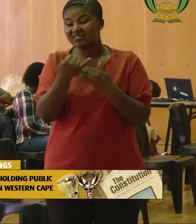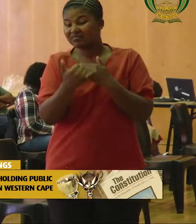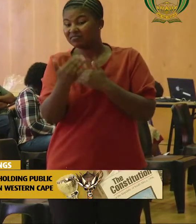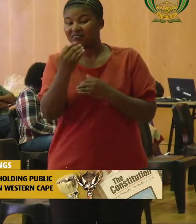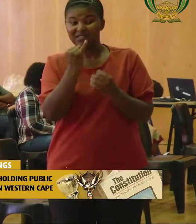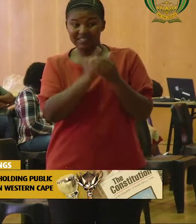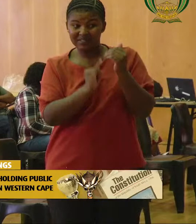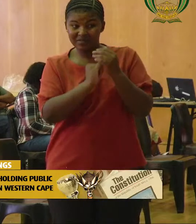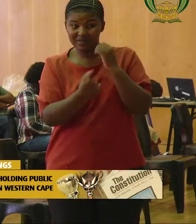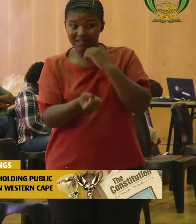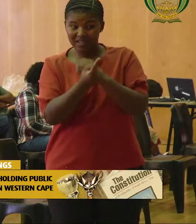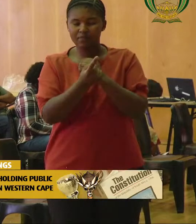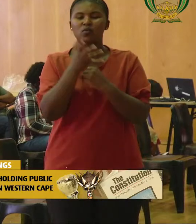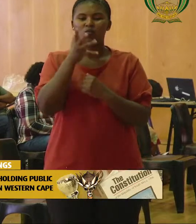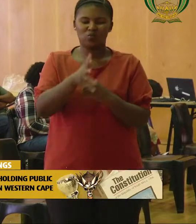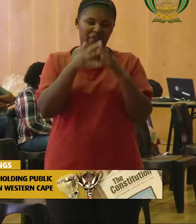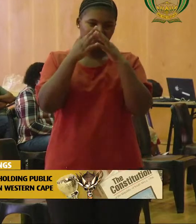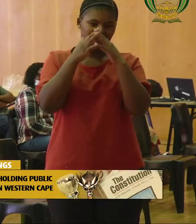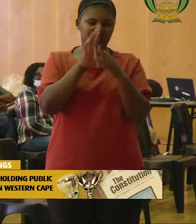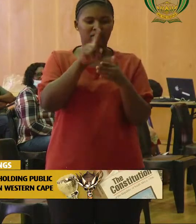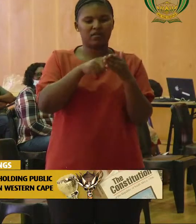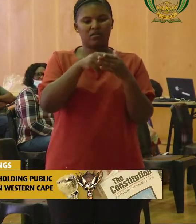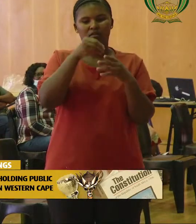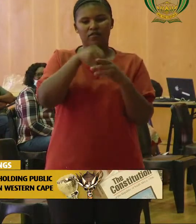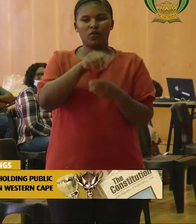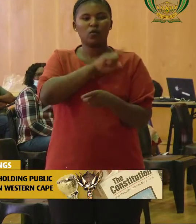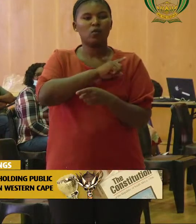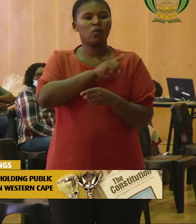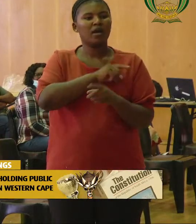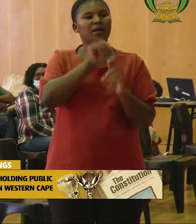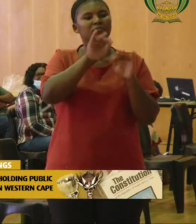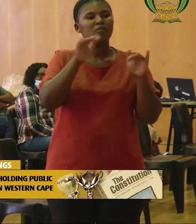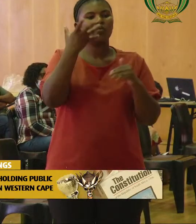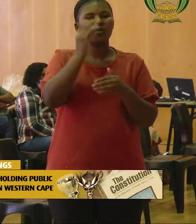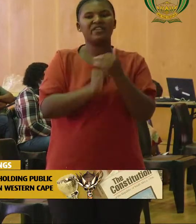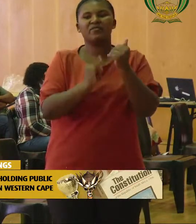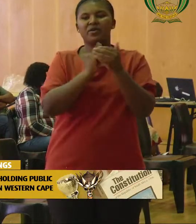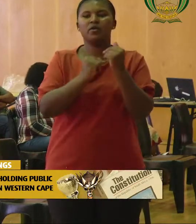the independent voters because everybody will want to stand for themselves.